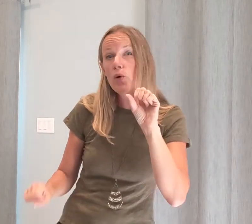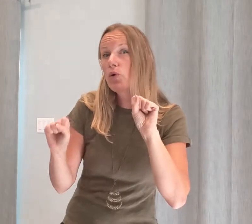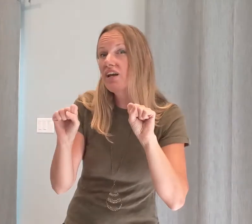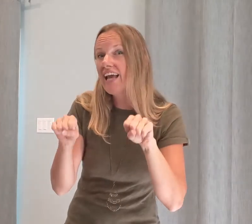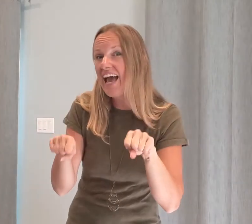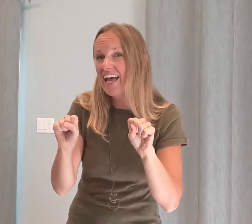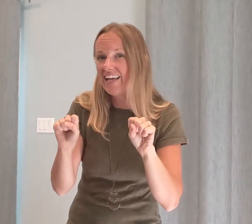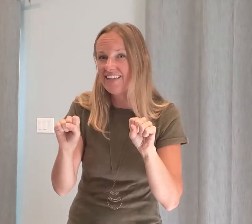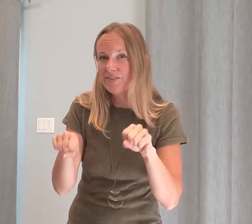who can.